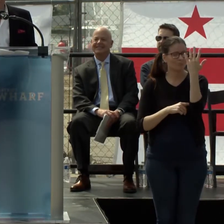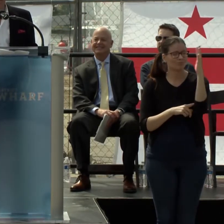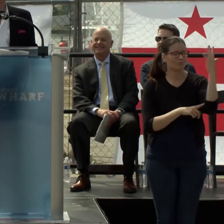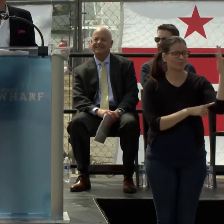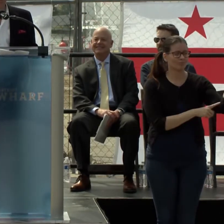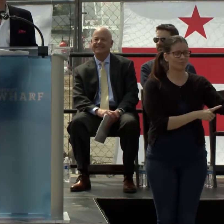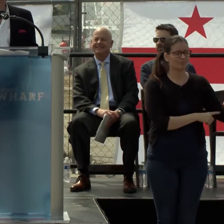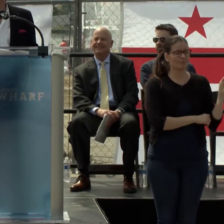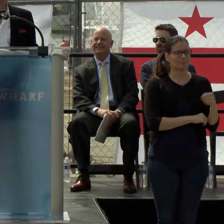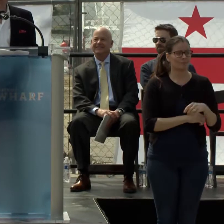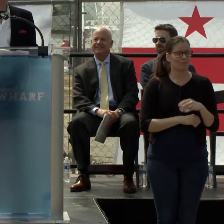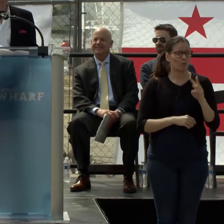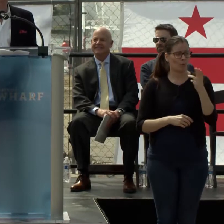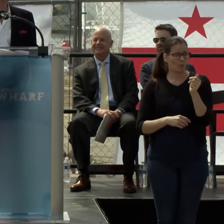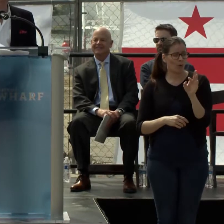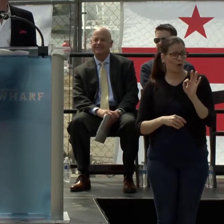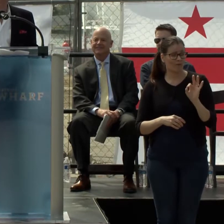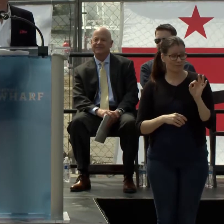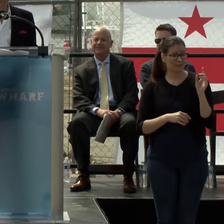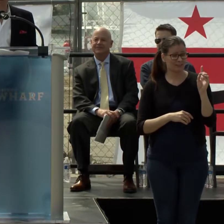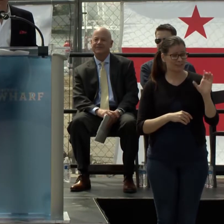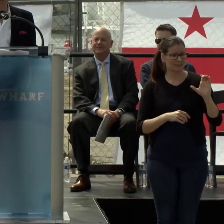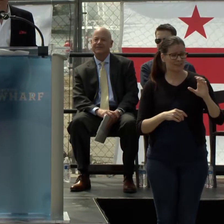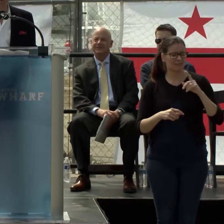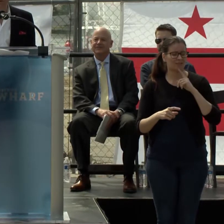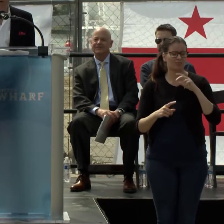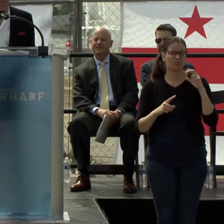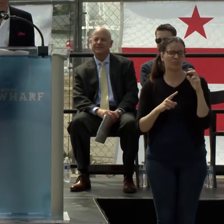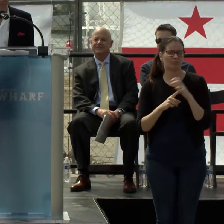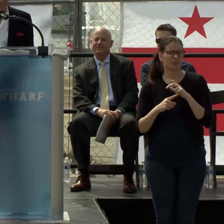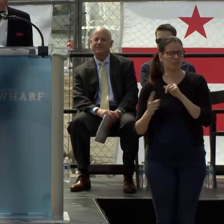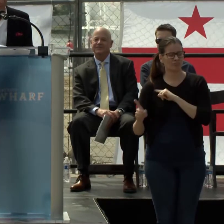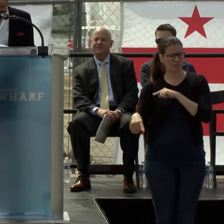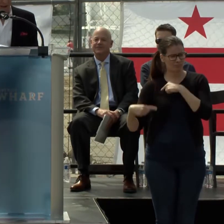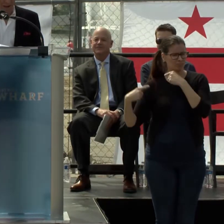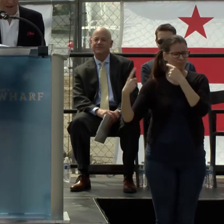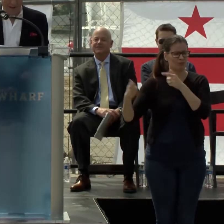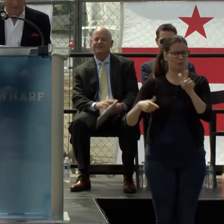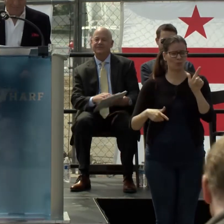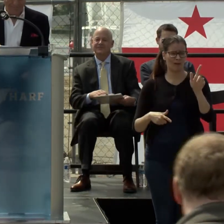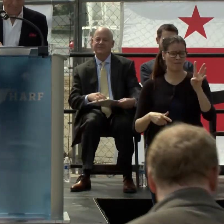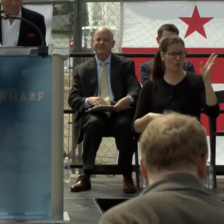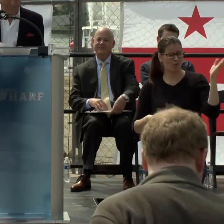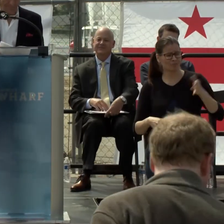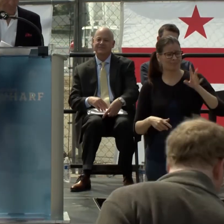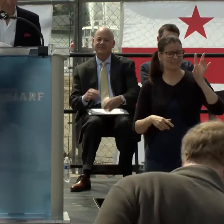is phenomenal, 24/7 and 365.